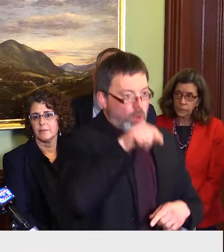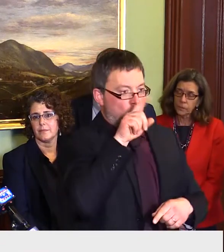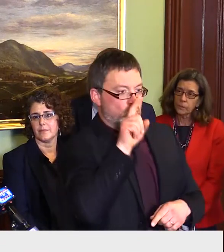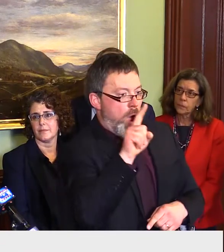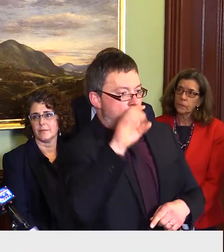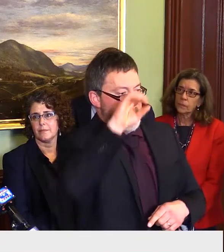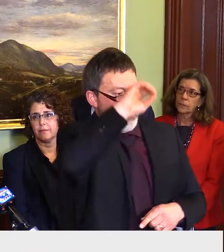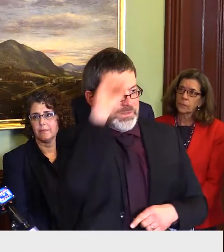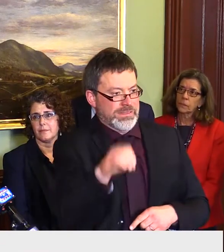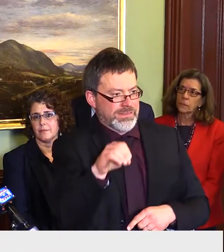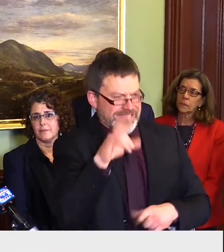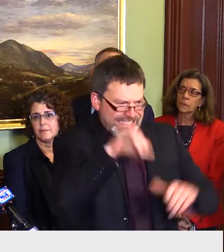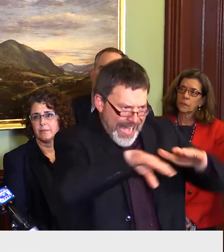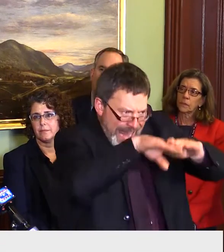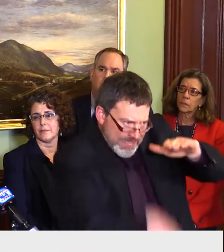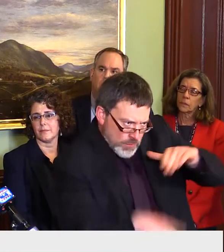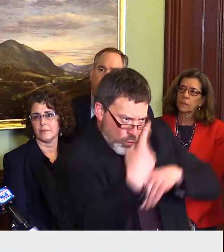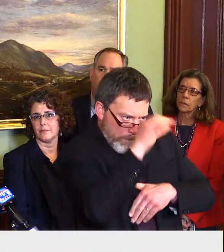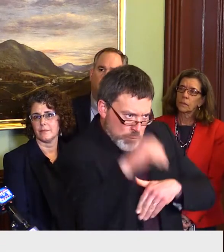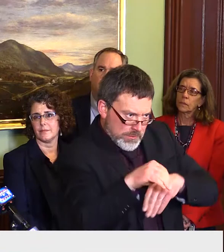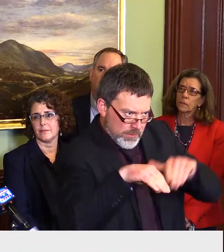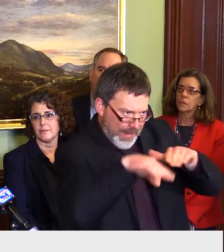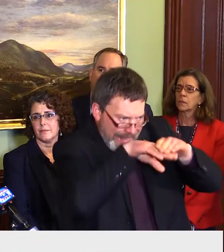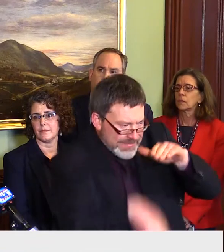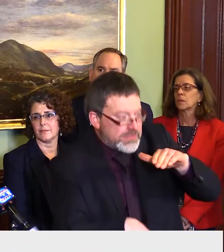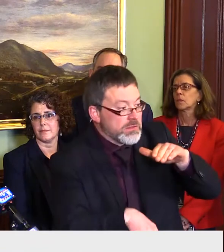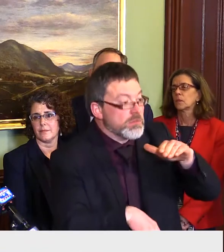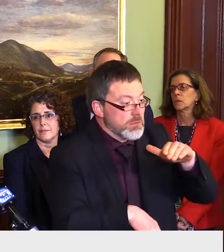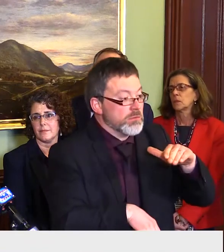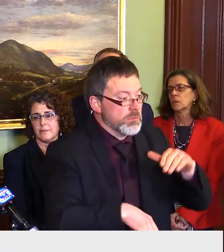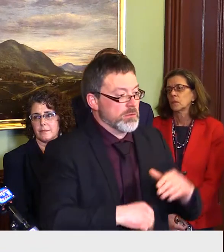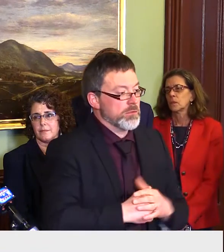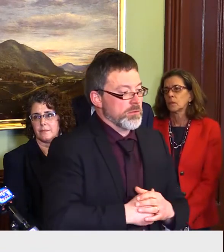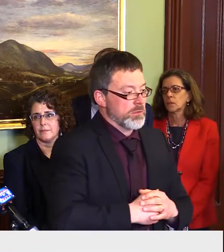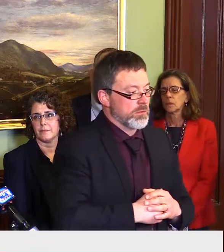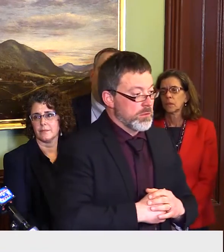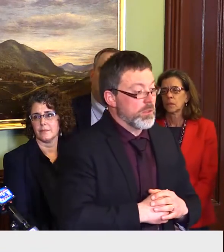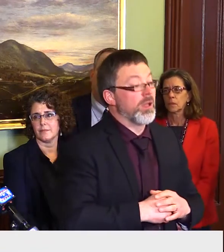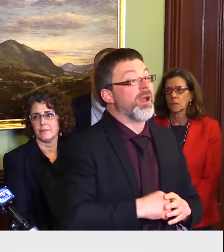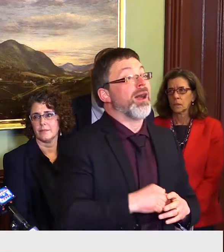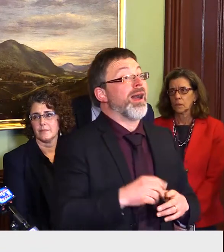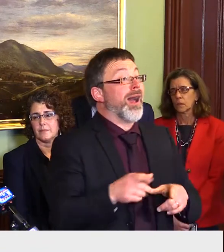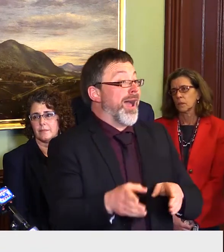average. The case fatality rate is far more